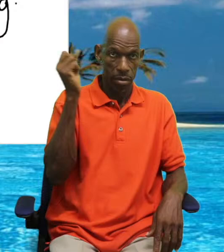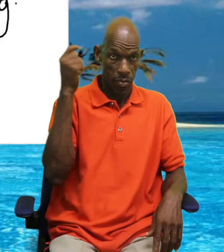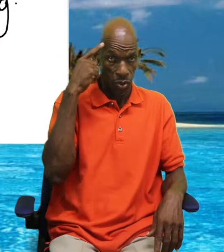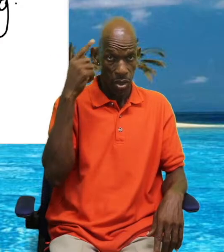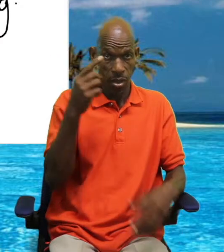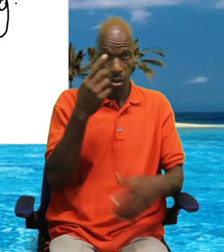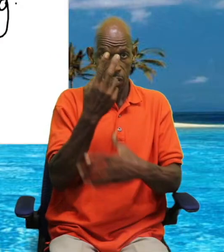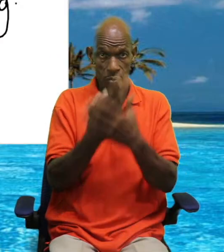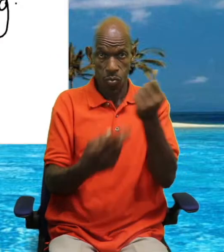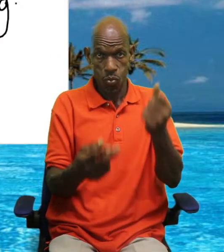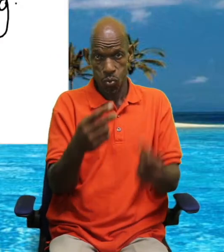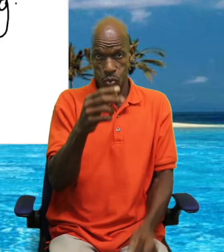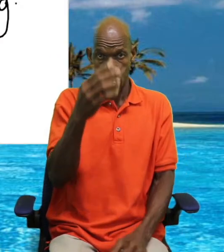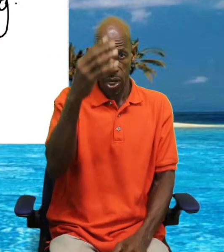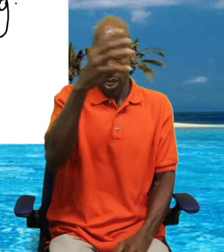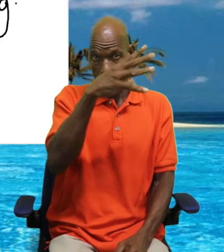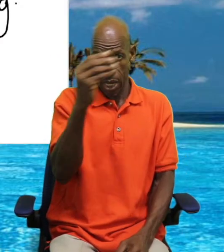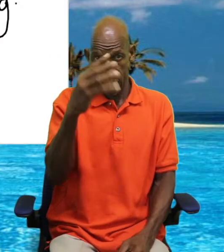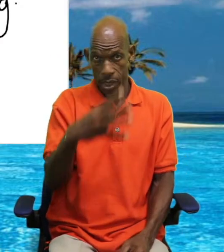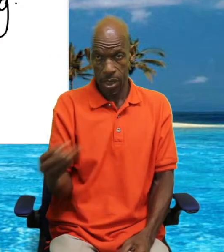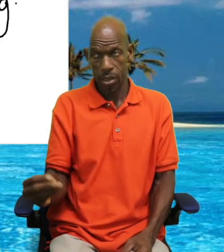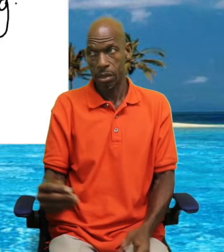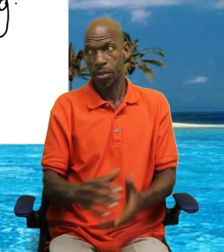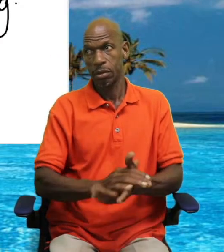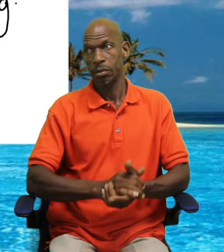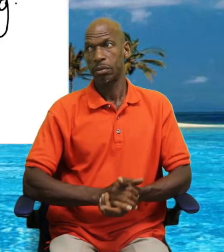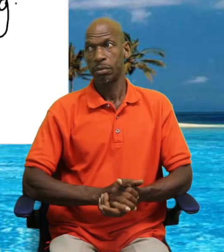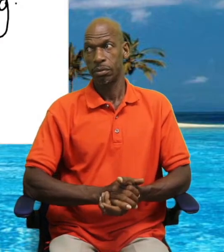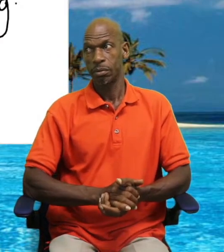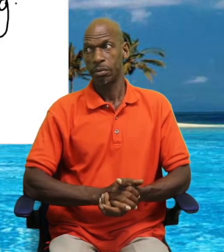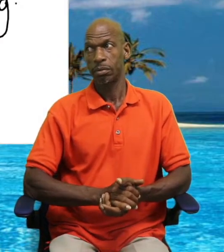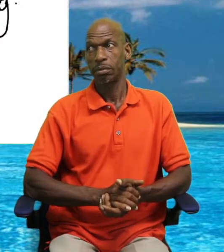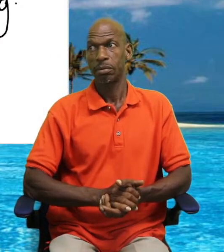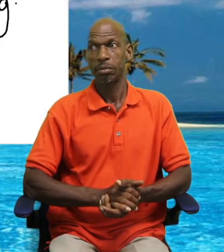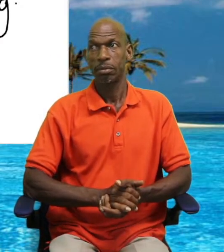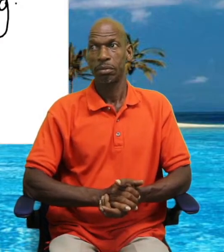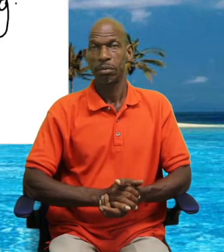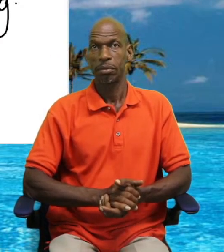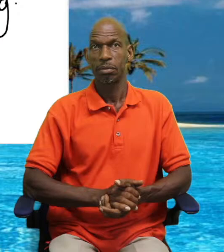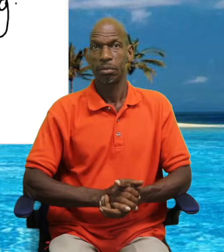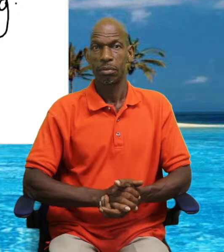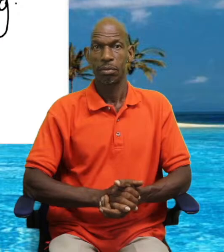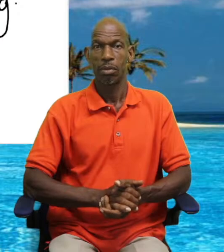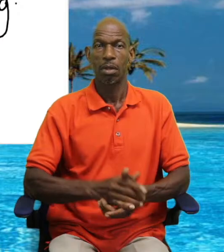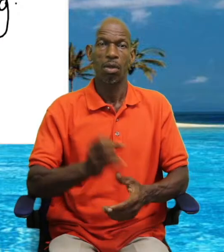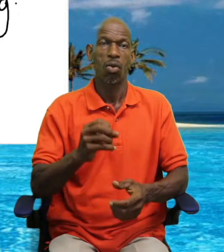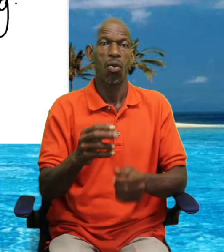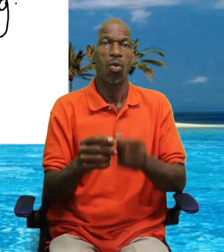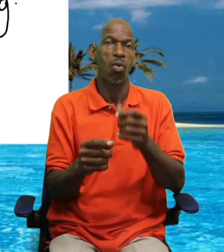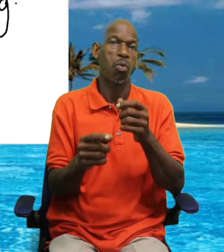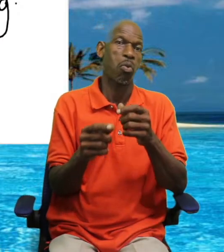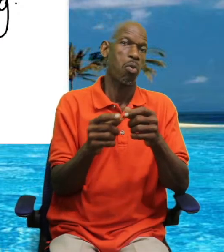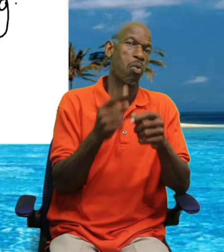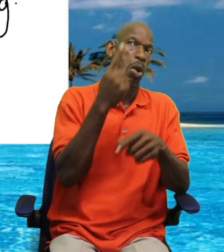2. And is for both of them, or for one and not for the other.